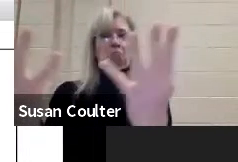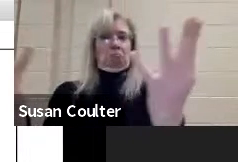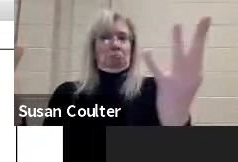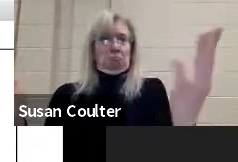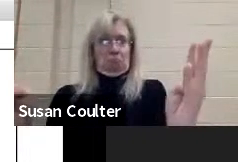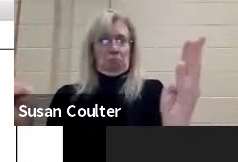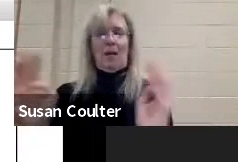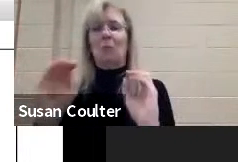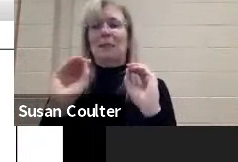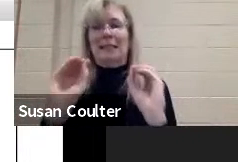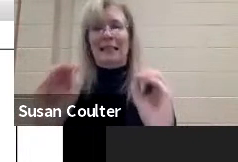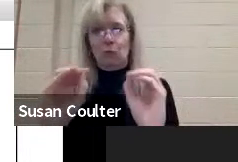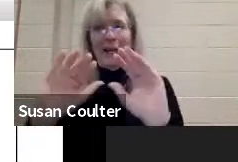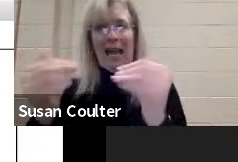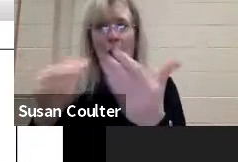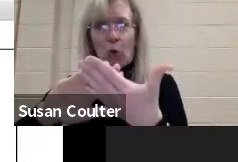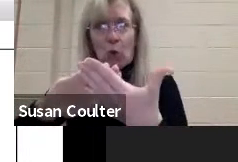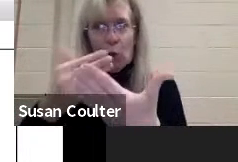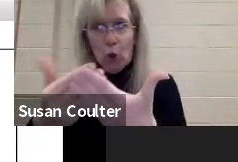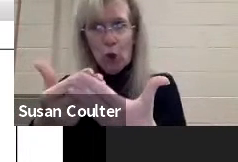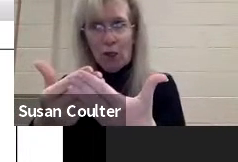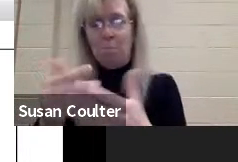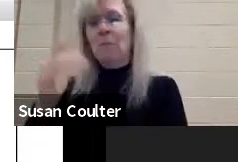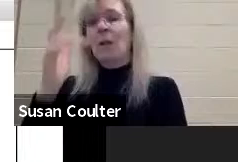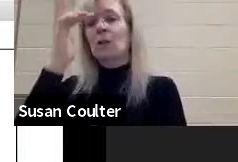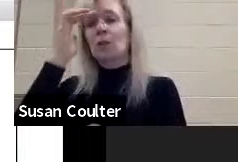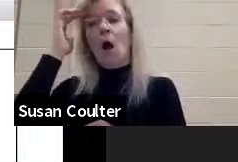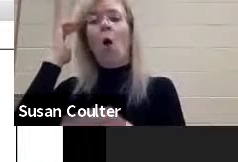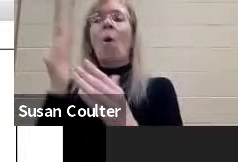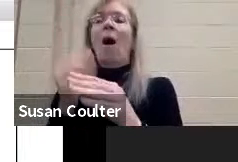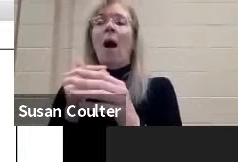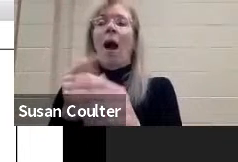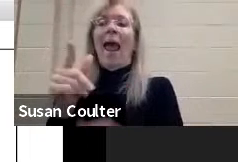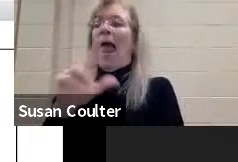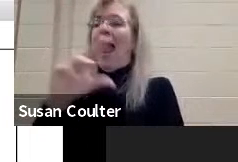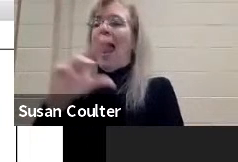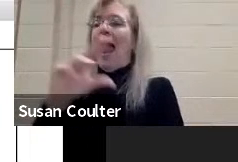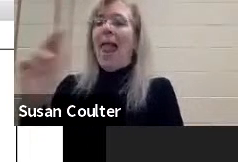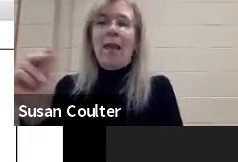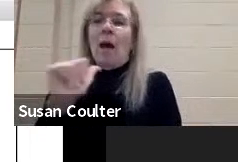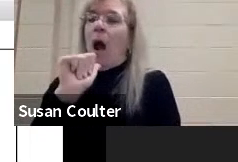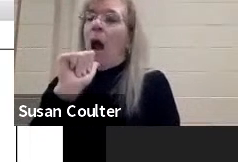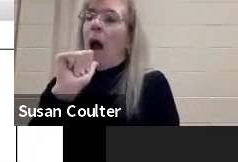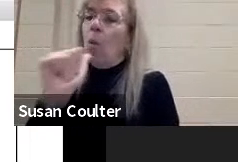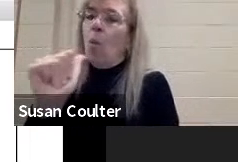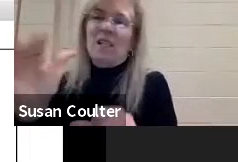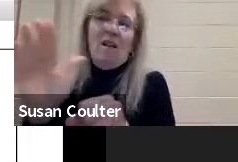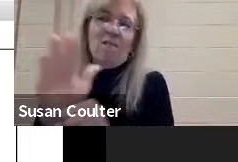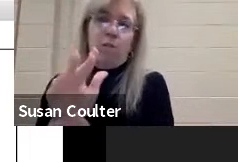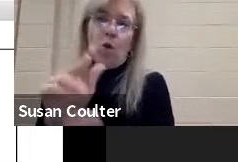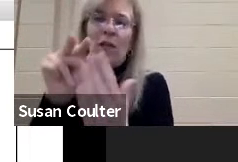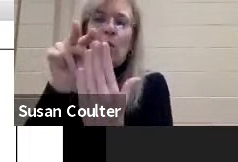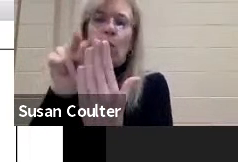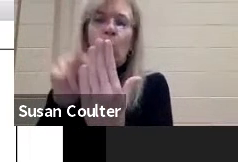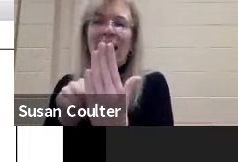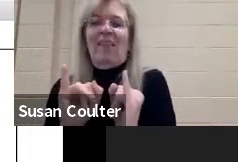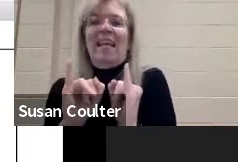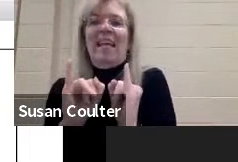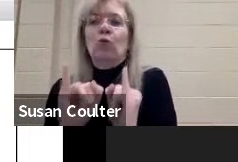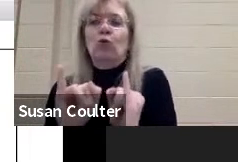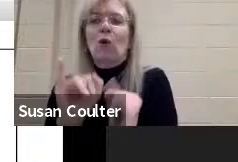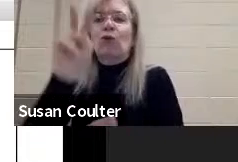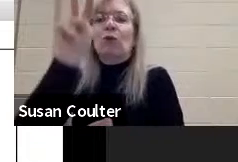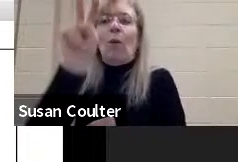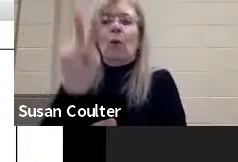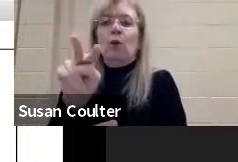group. I was teaching how to cook. So, and I wasn't fully reading